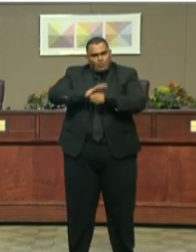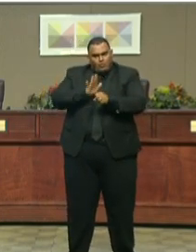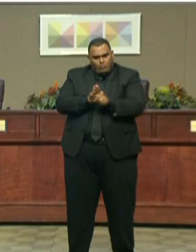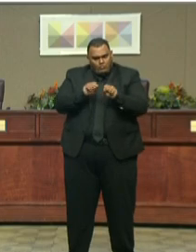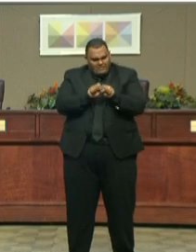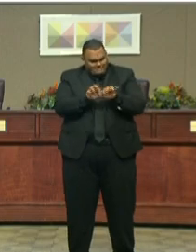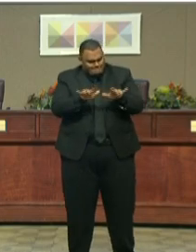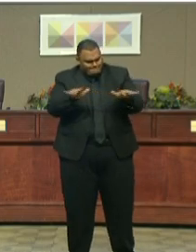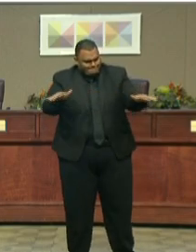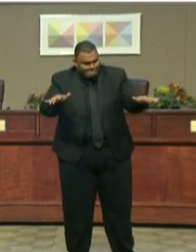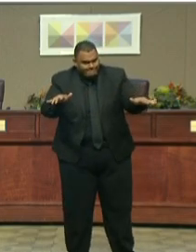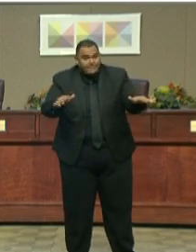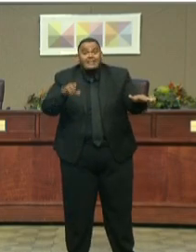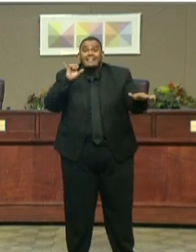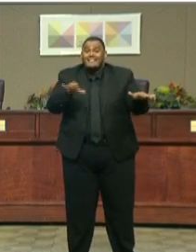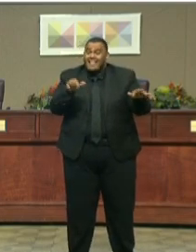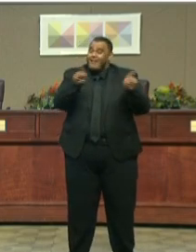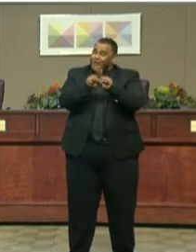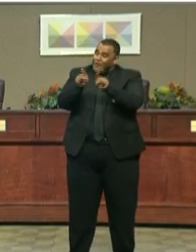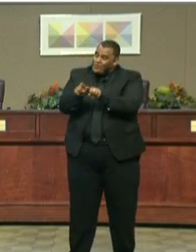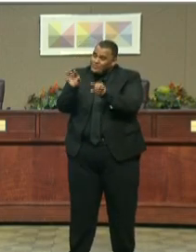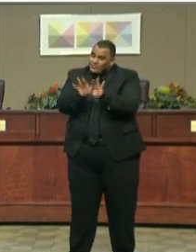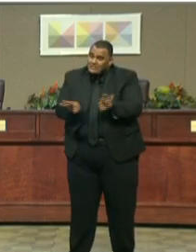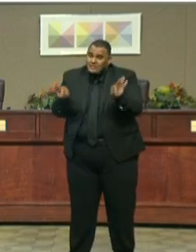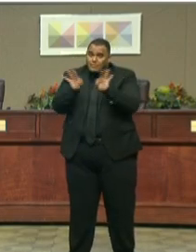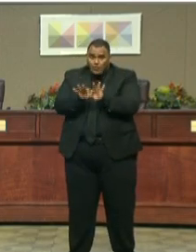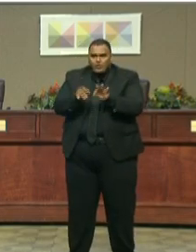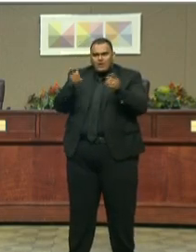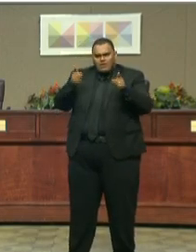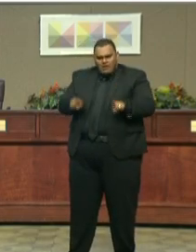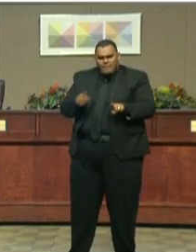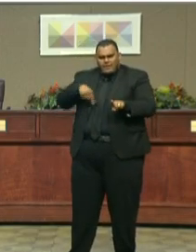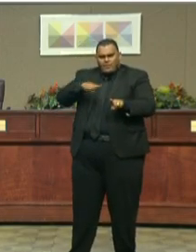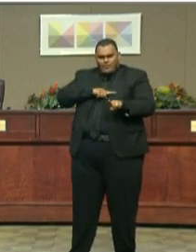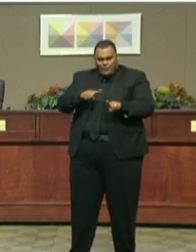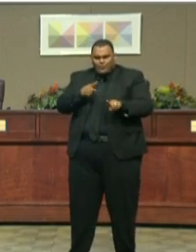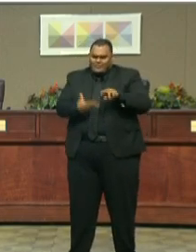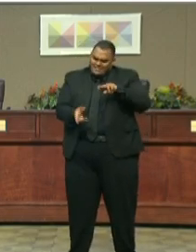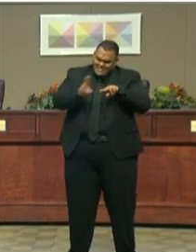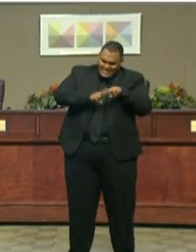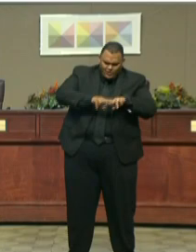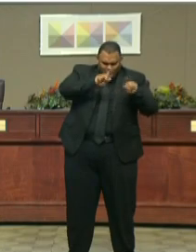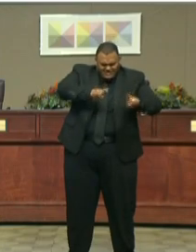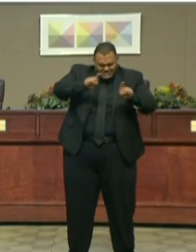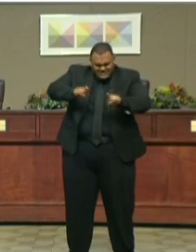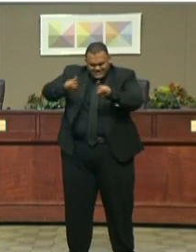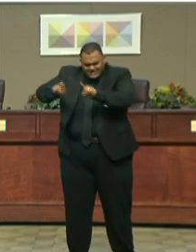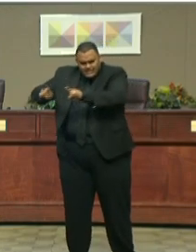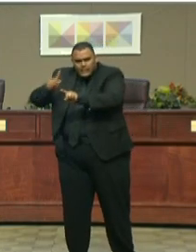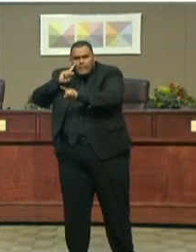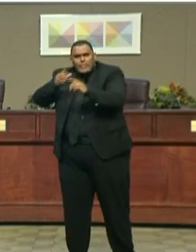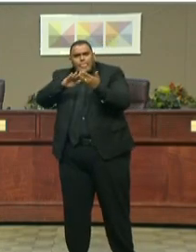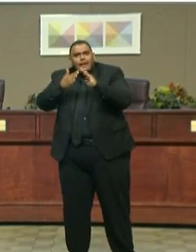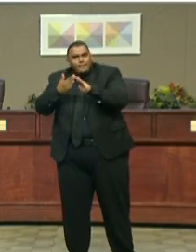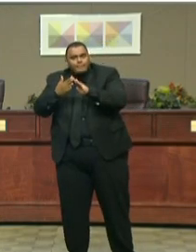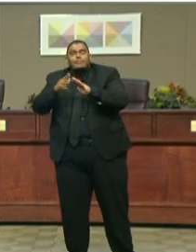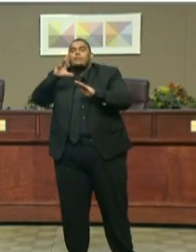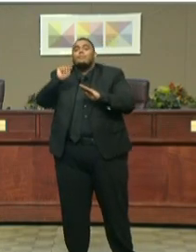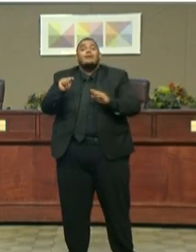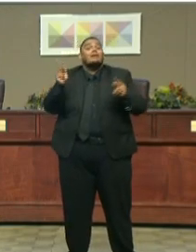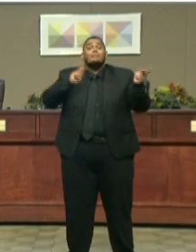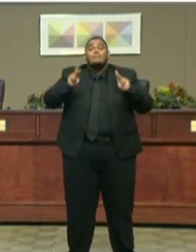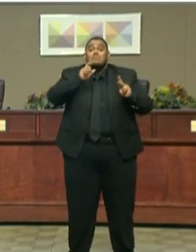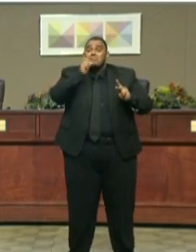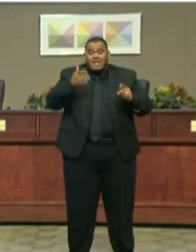number of testing sites and making closer to the community, more people that are not feeling sick themselves but just wanting to get tested